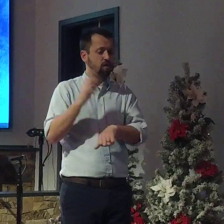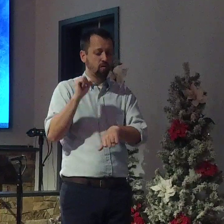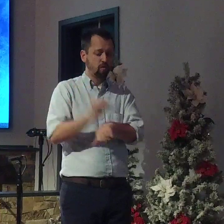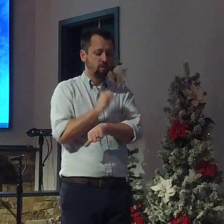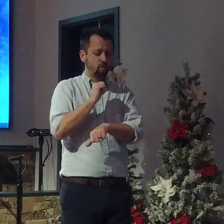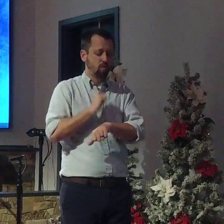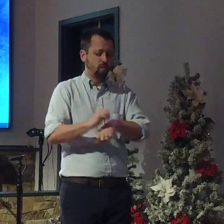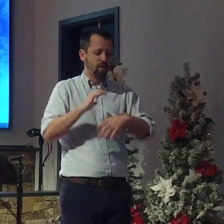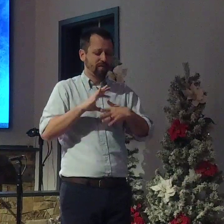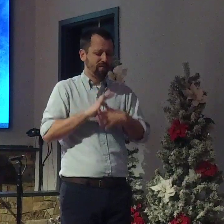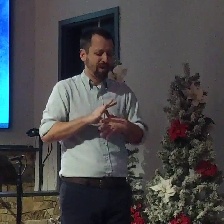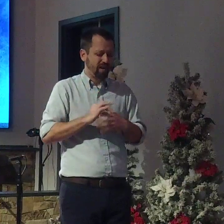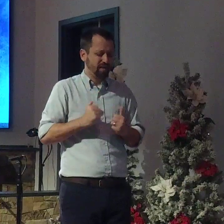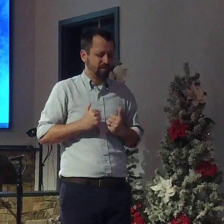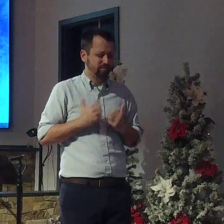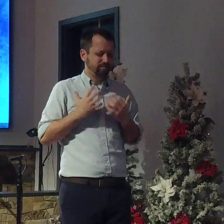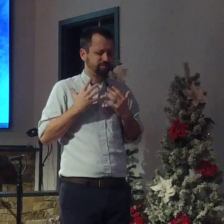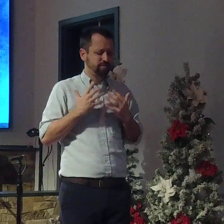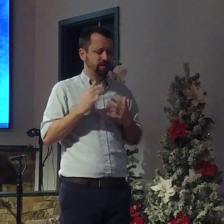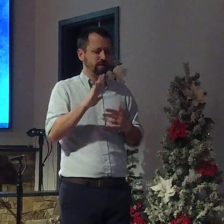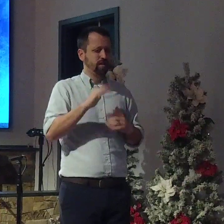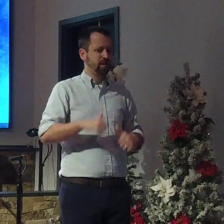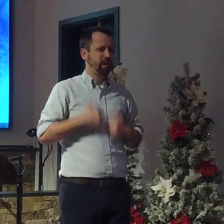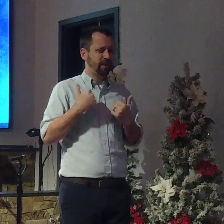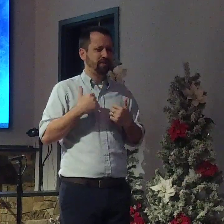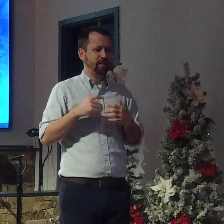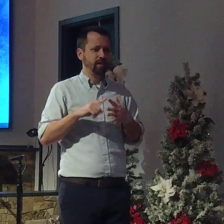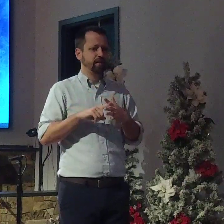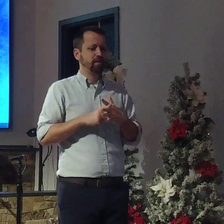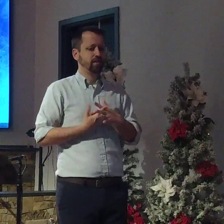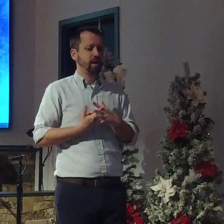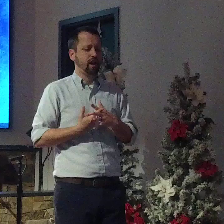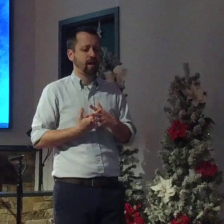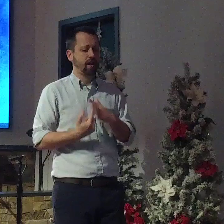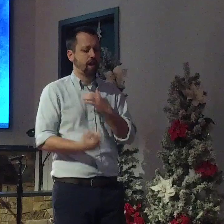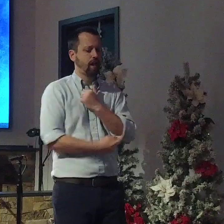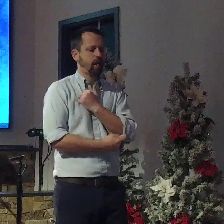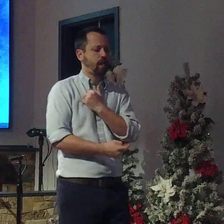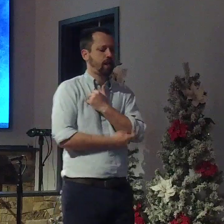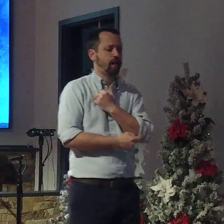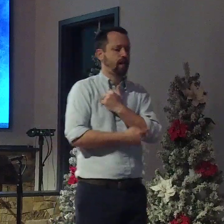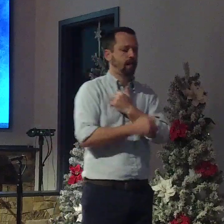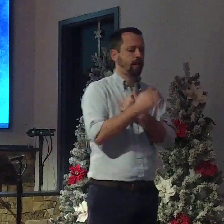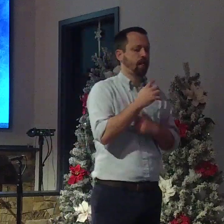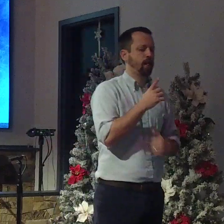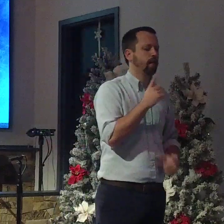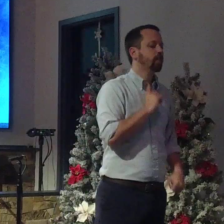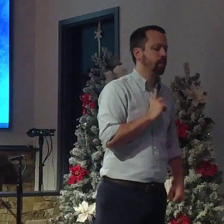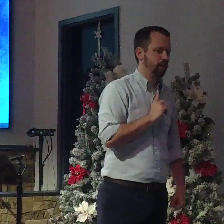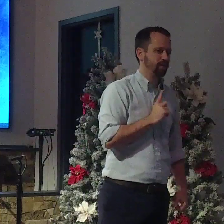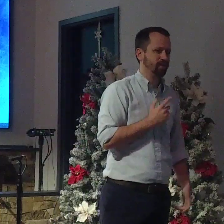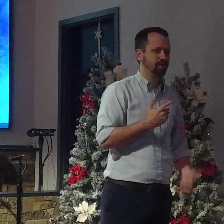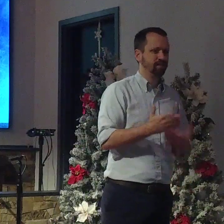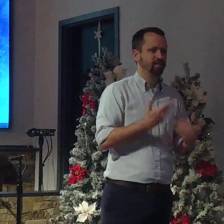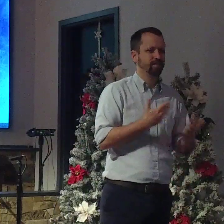blood of Jesus. But let me tell you this. This is important. Although once we're saved, we no longer have to worry